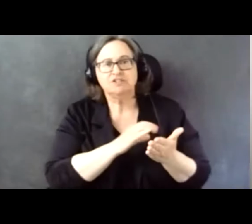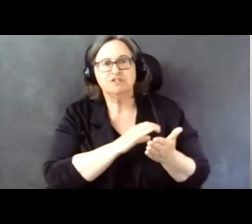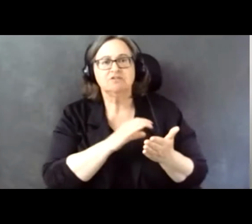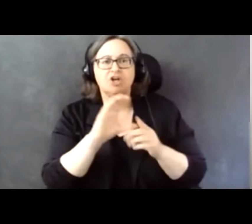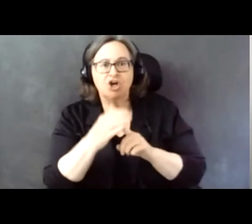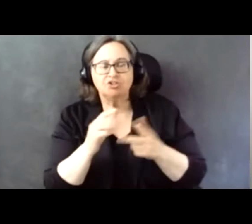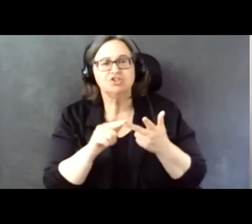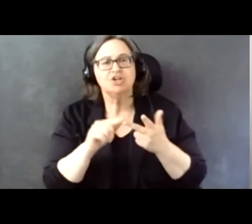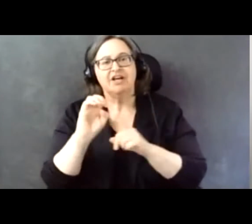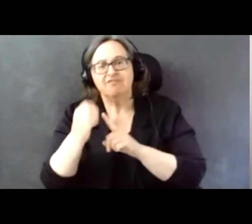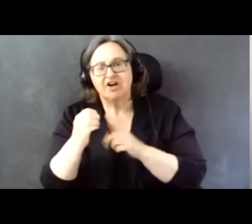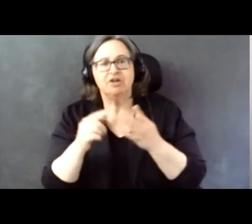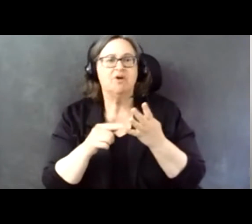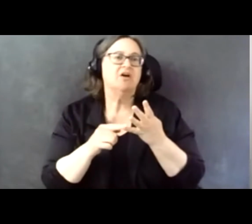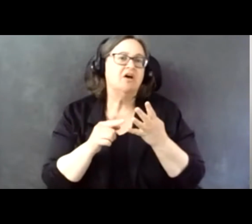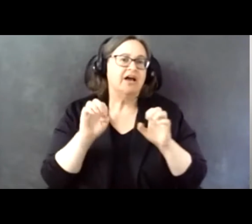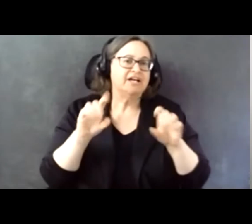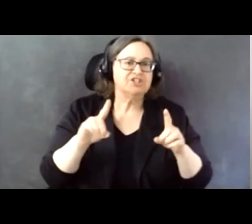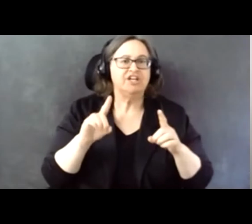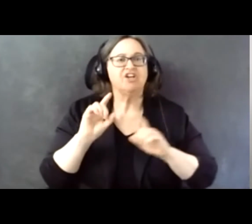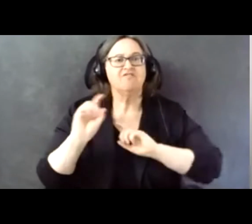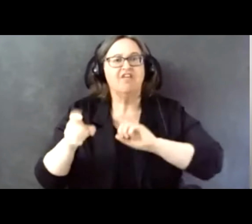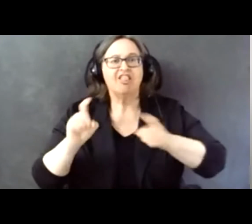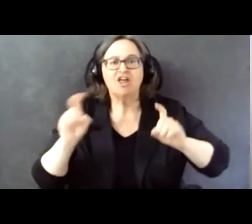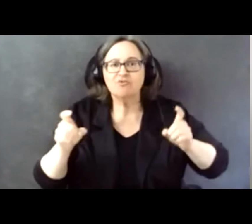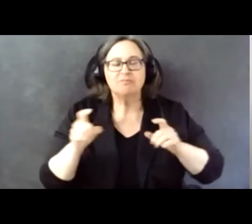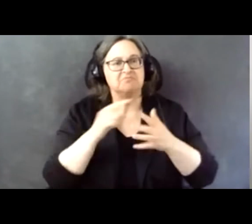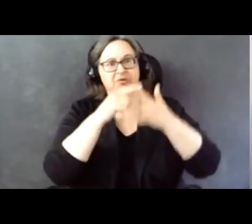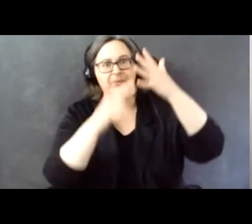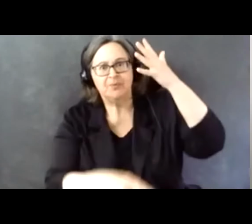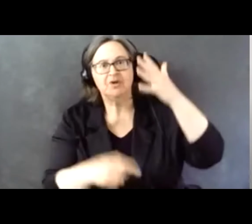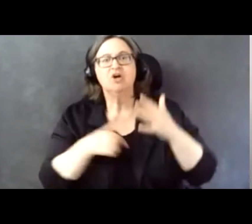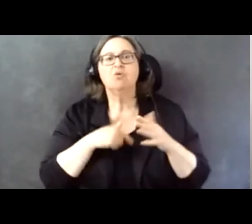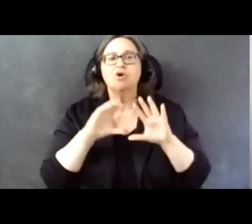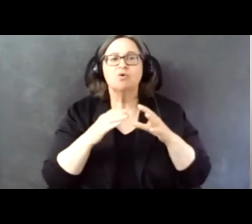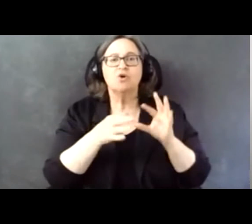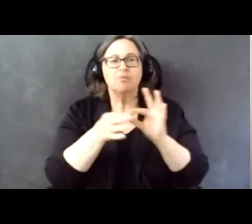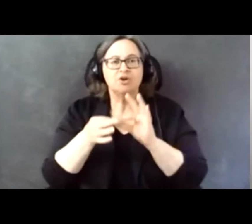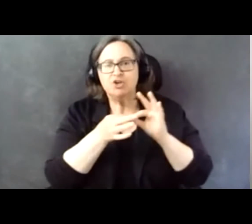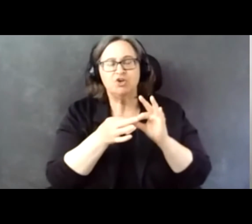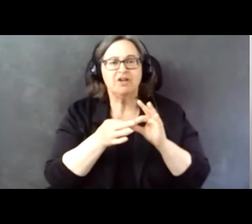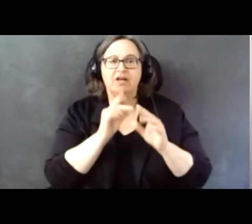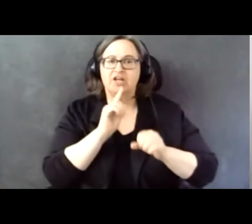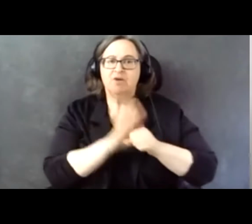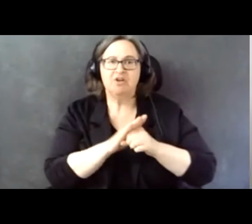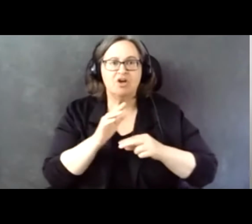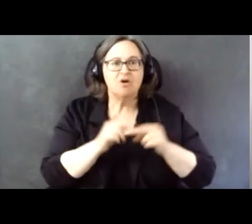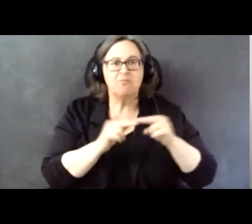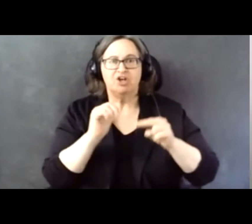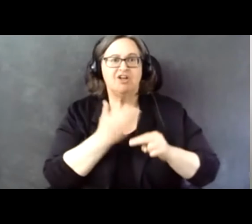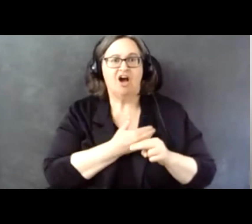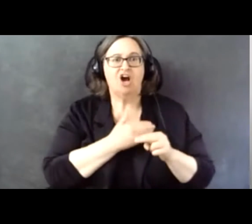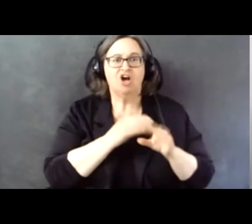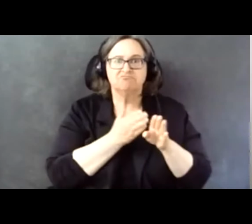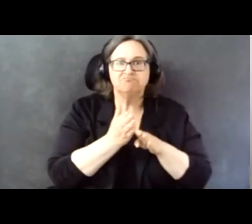and education groups philanthropy and many more we are a group that's united and committed to rebuilding our sector and our city in a way that makes